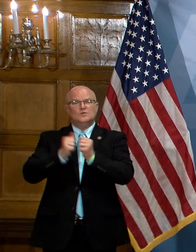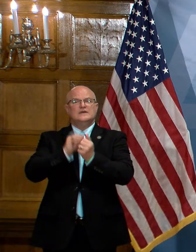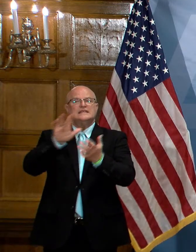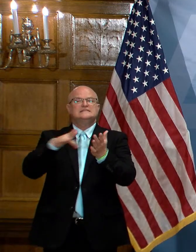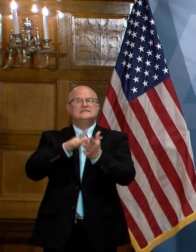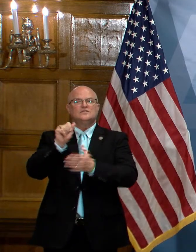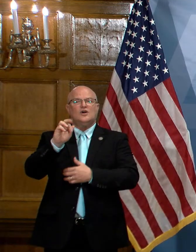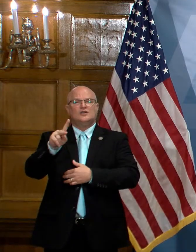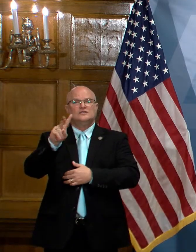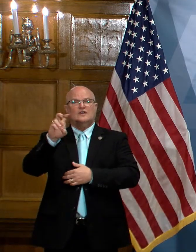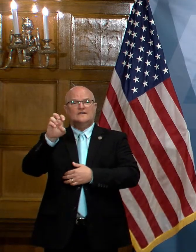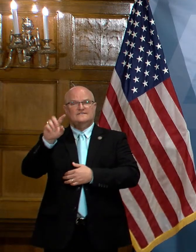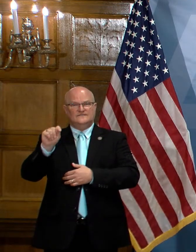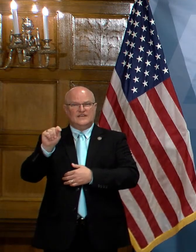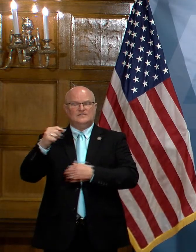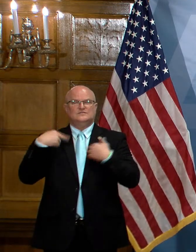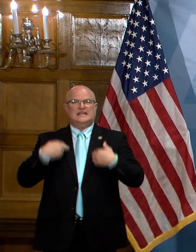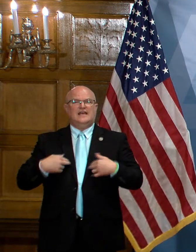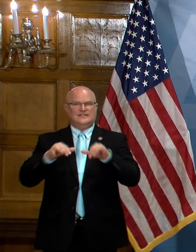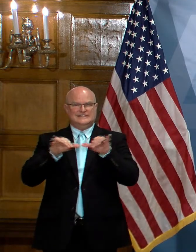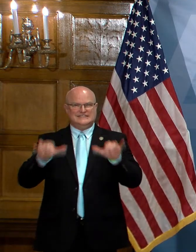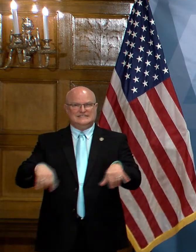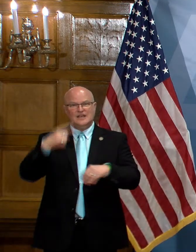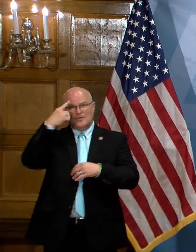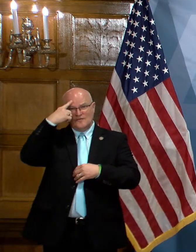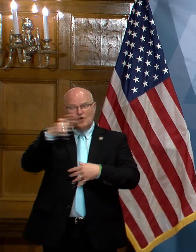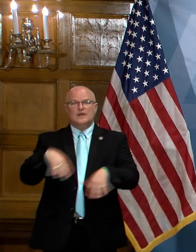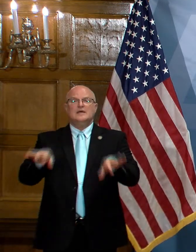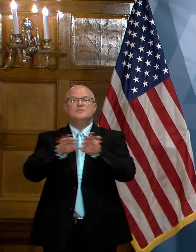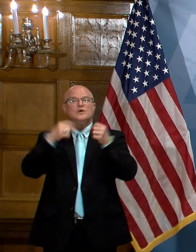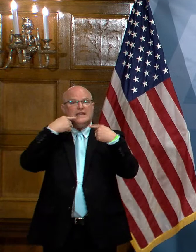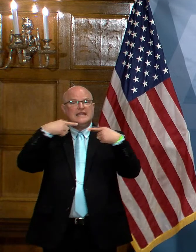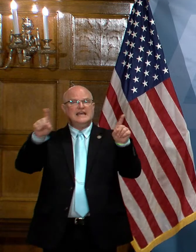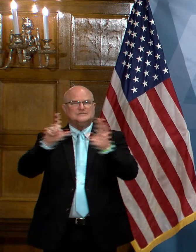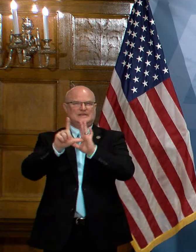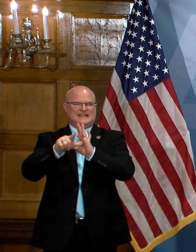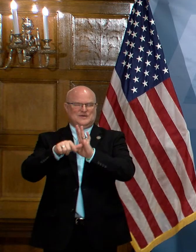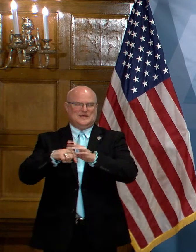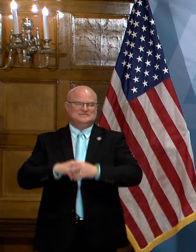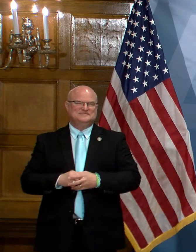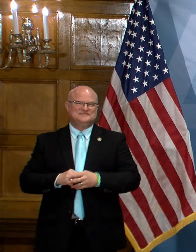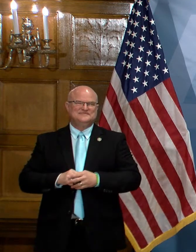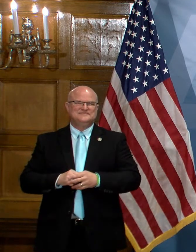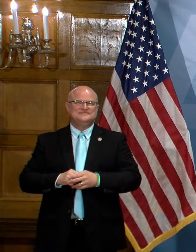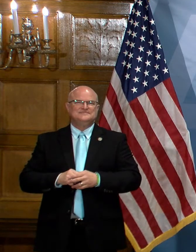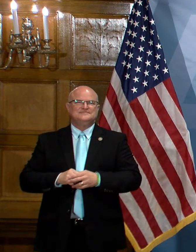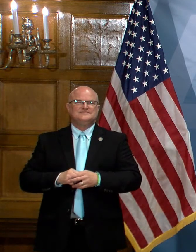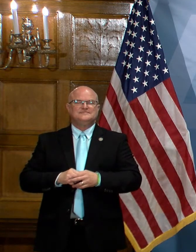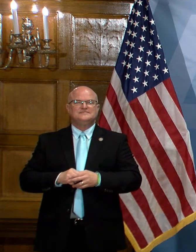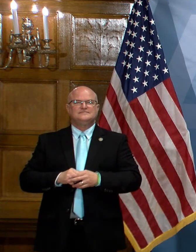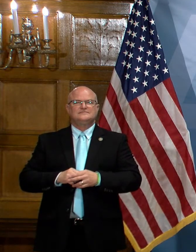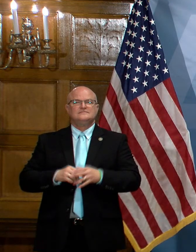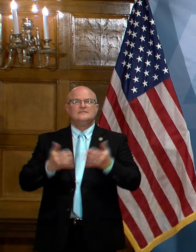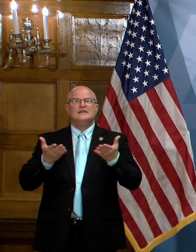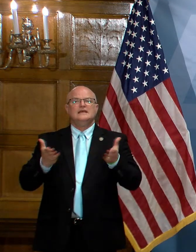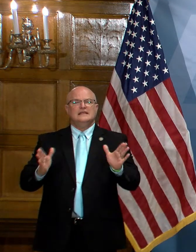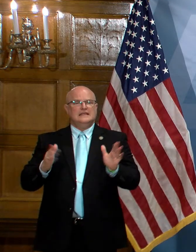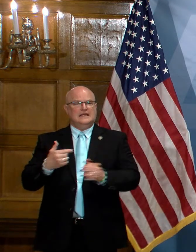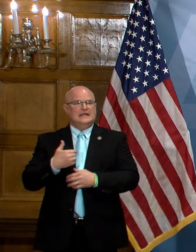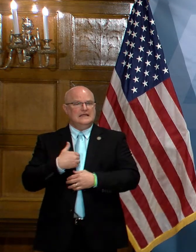Central Arkansas Veterans Health System for an important announcement a little bit later. And let